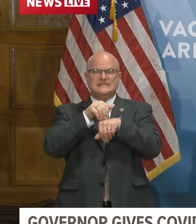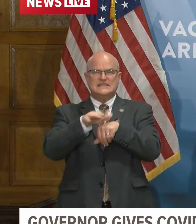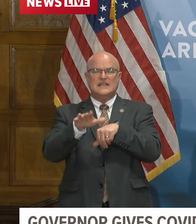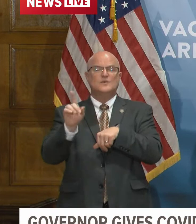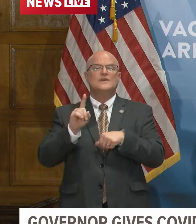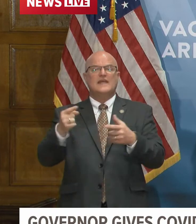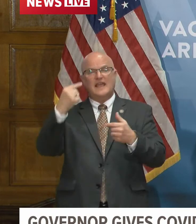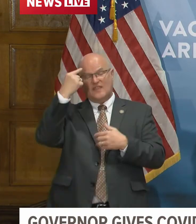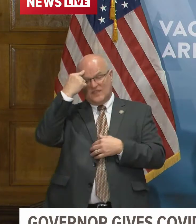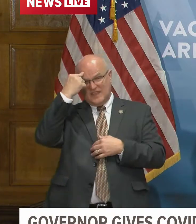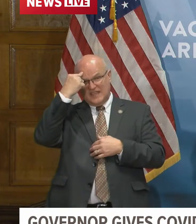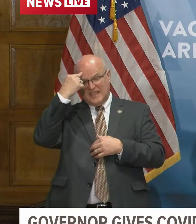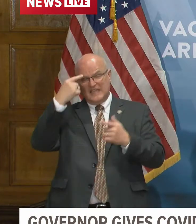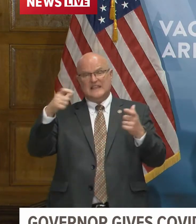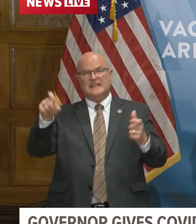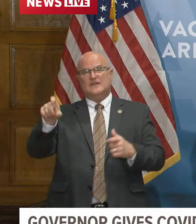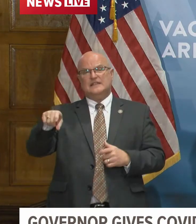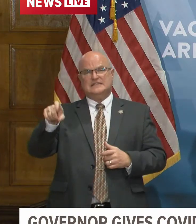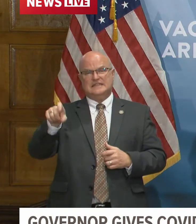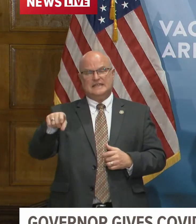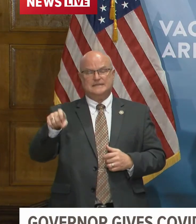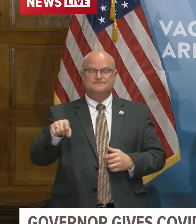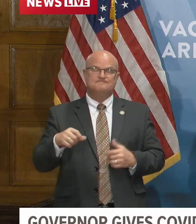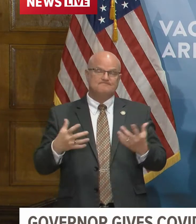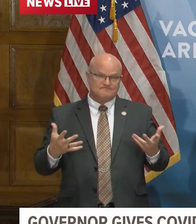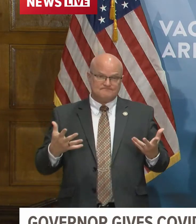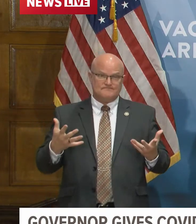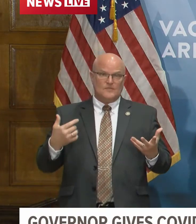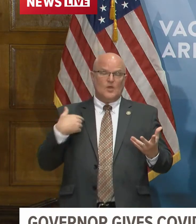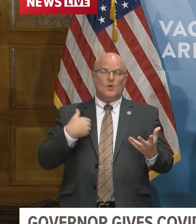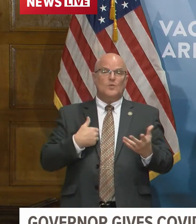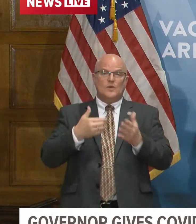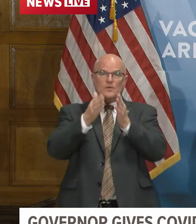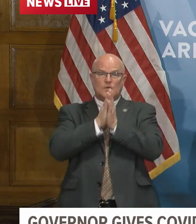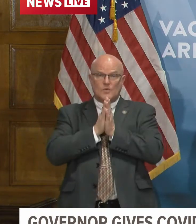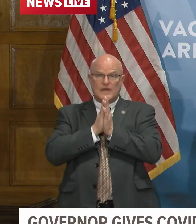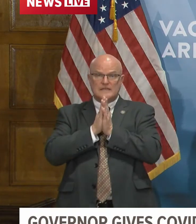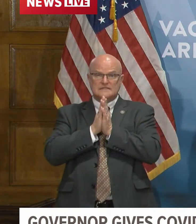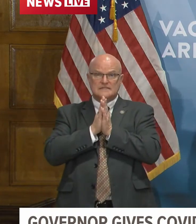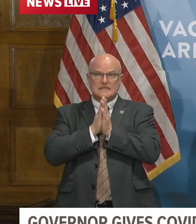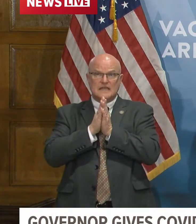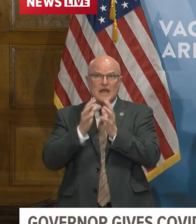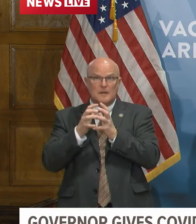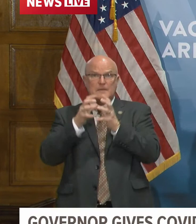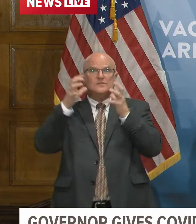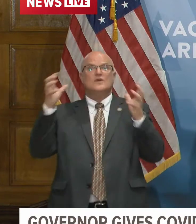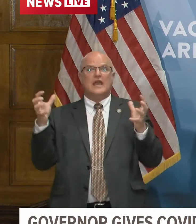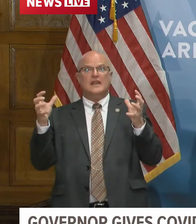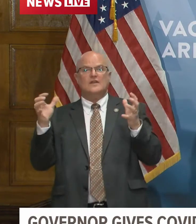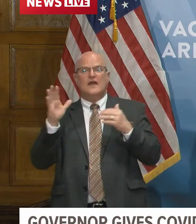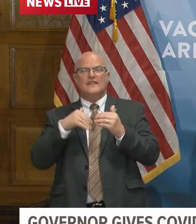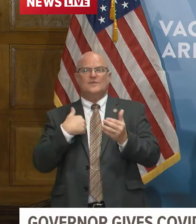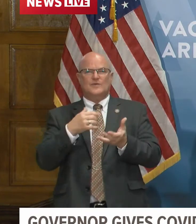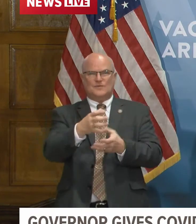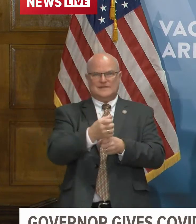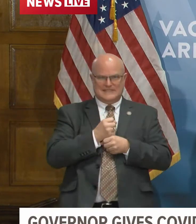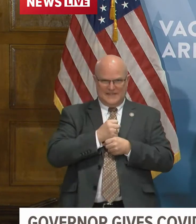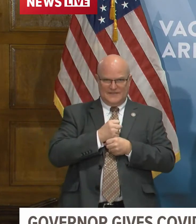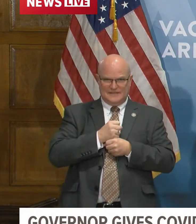out where they believe the greatest need is. So we are requesting a much greater amount than we're